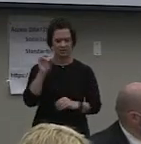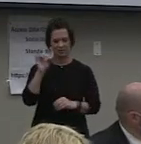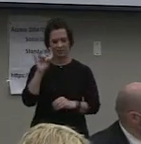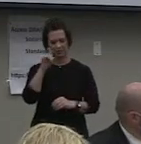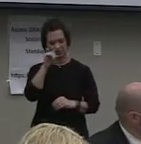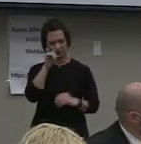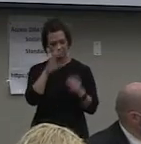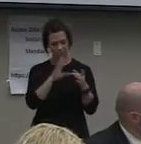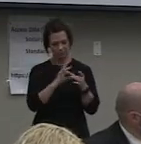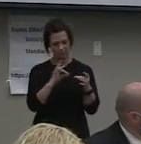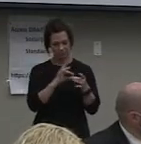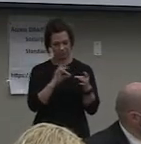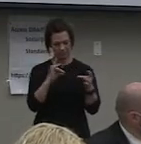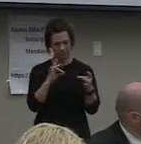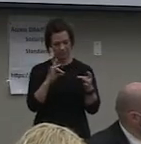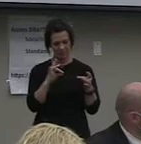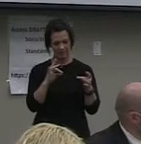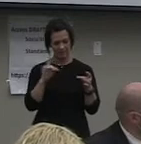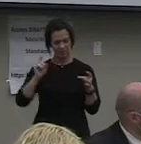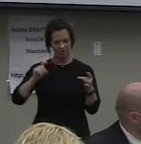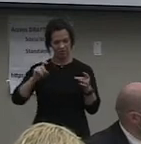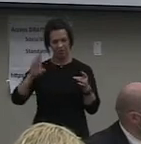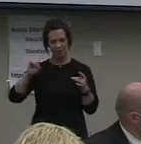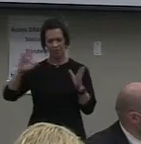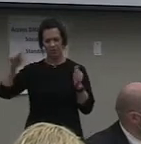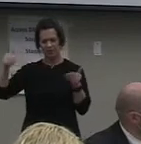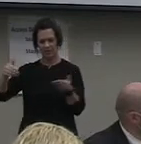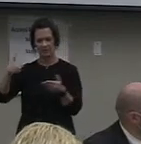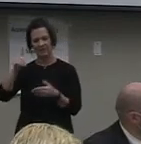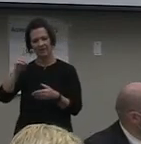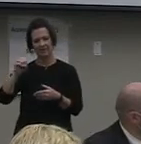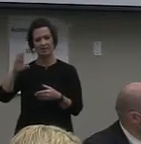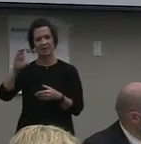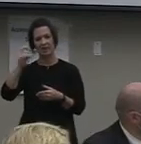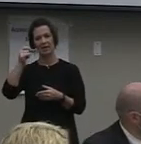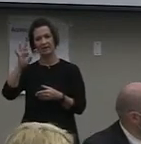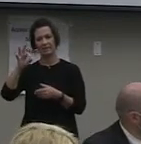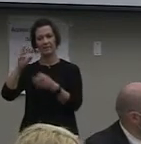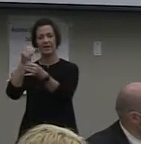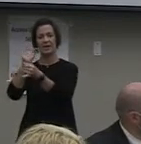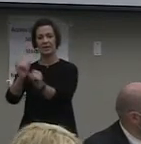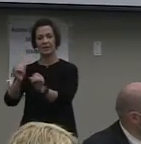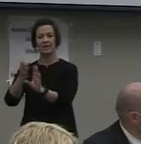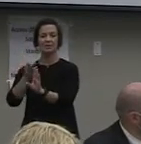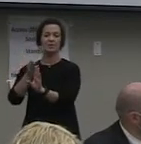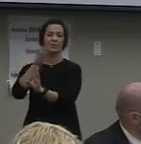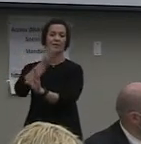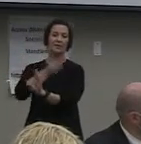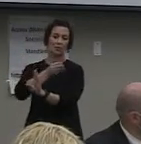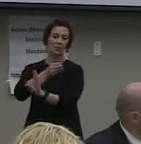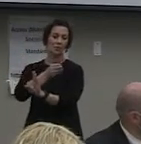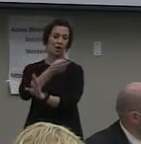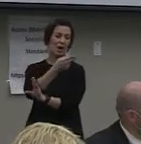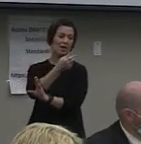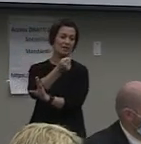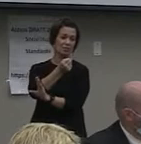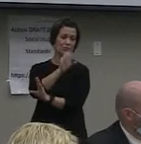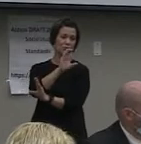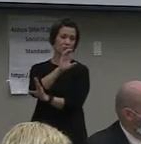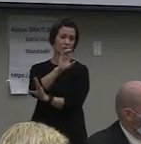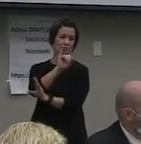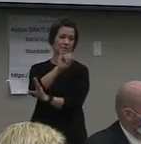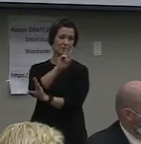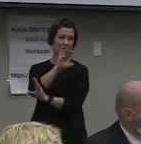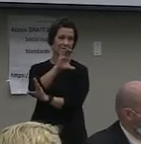that there should be introduction of the Declaration of Independence before the high school civics